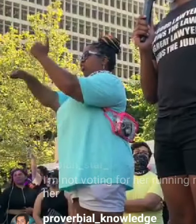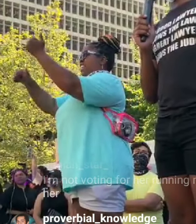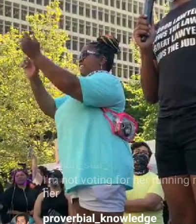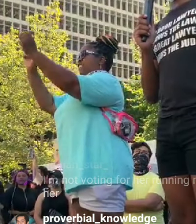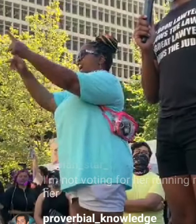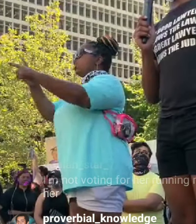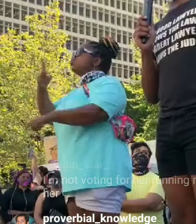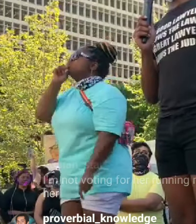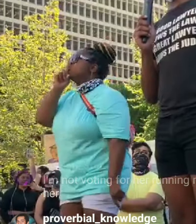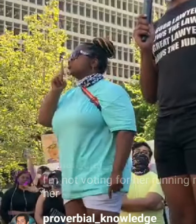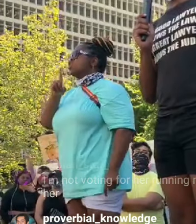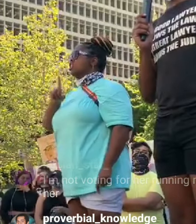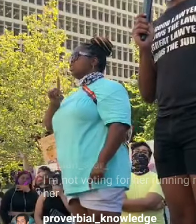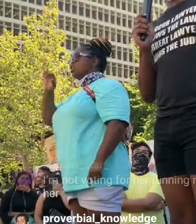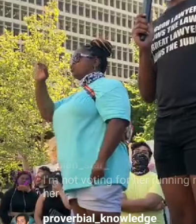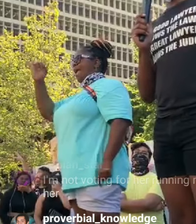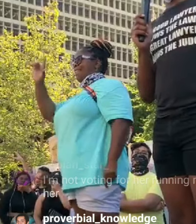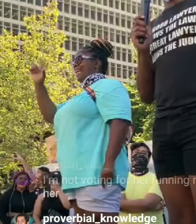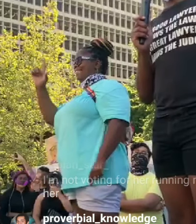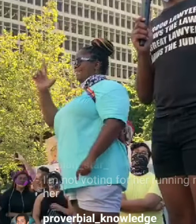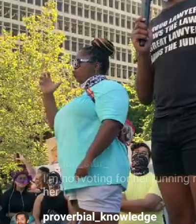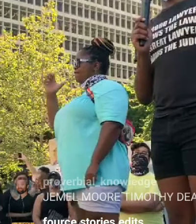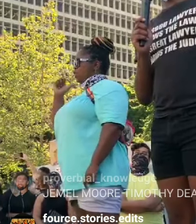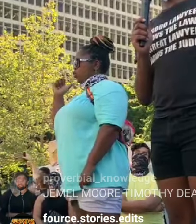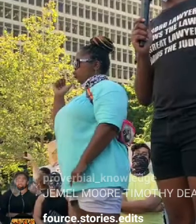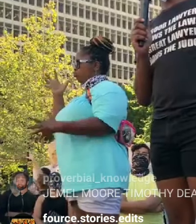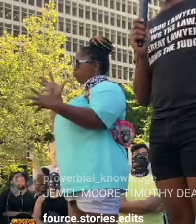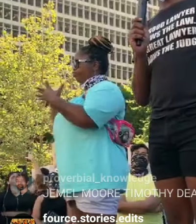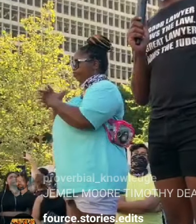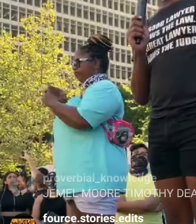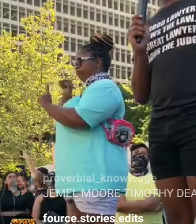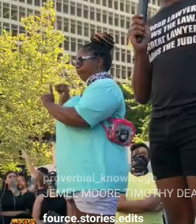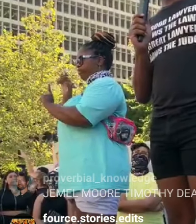She refused to prosecute Ed Buck